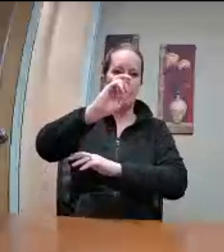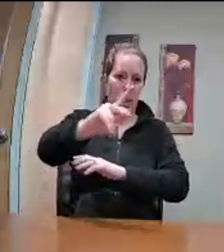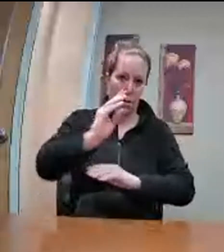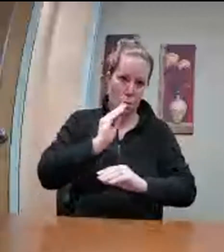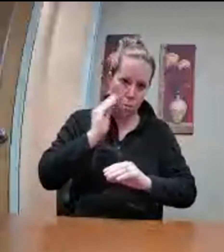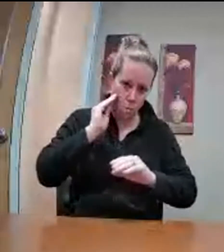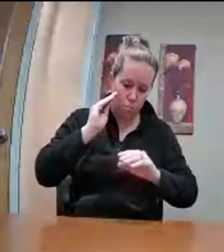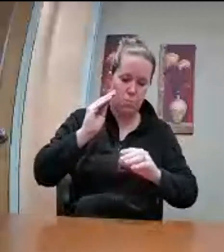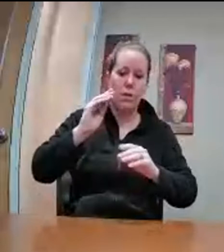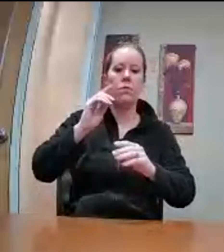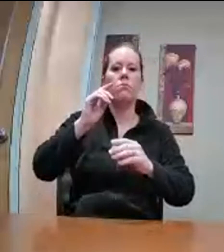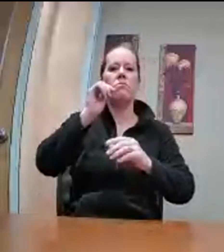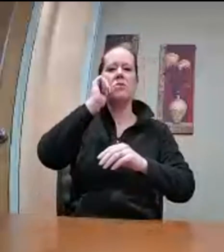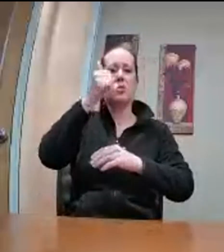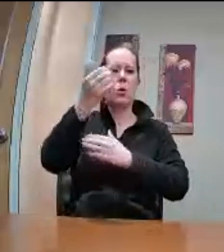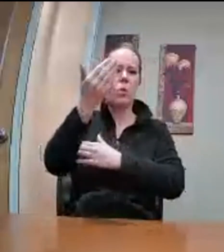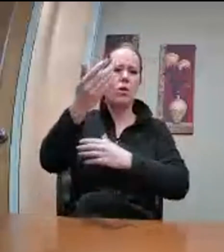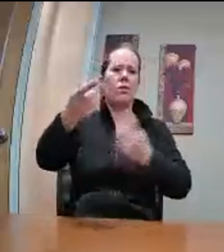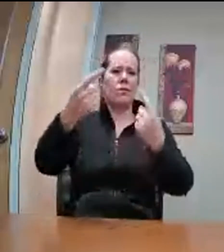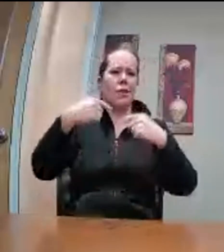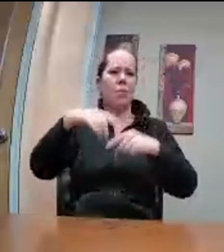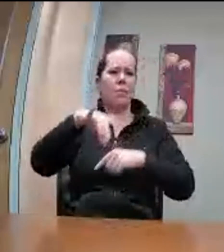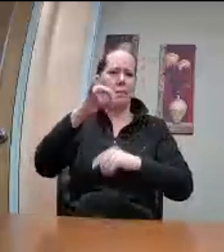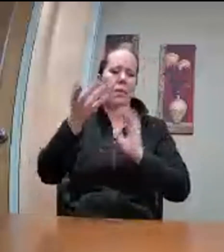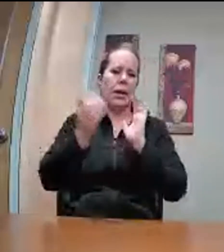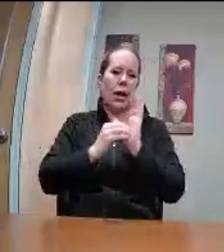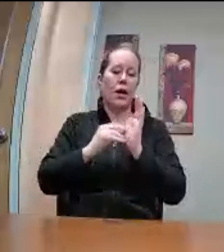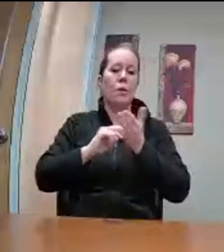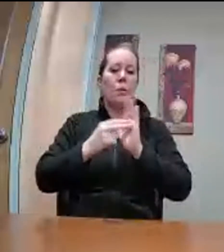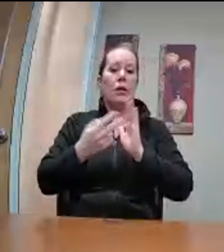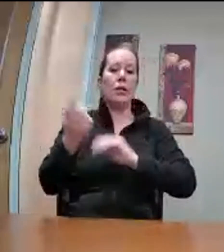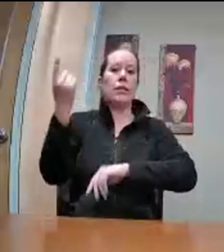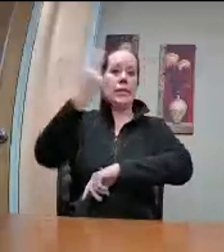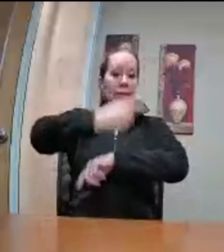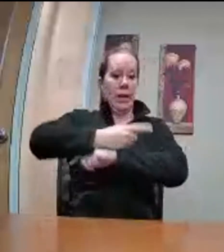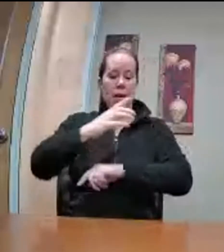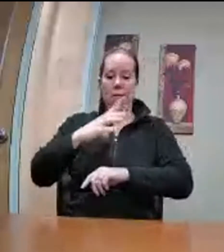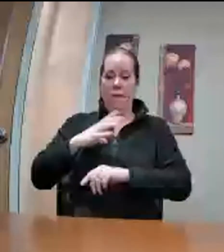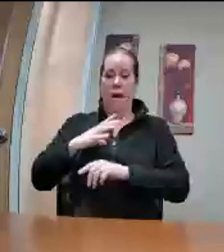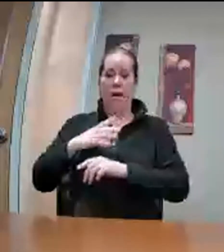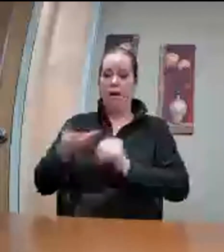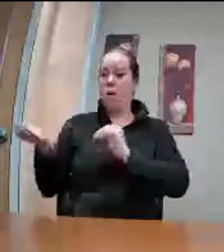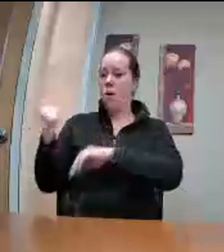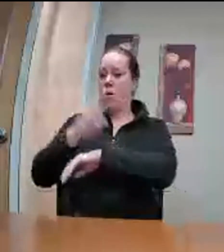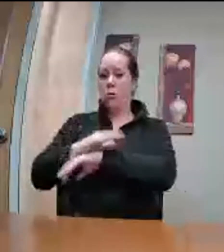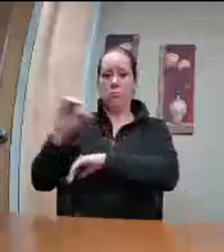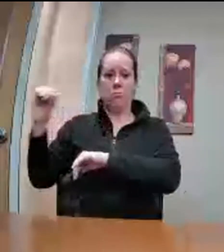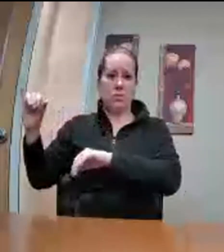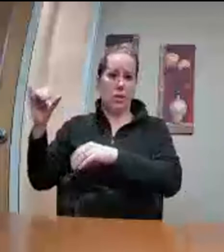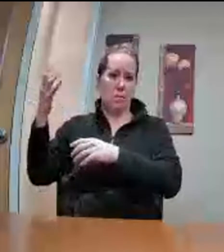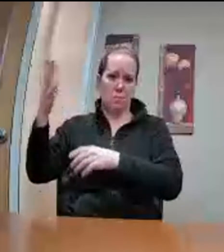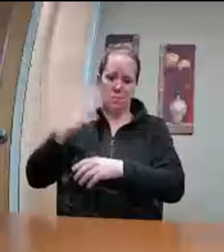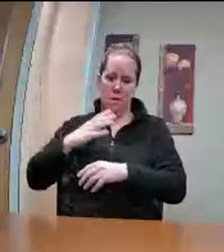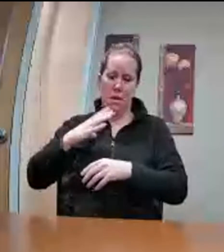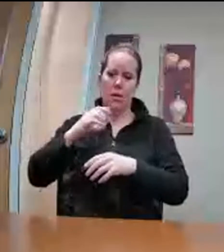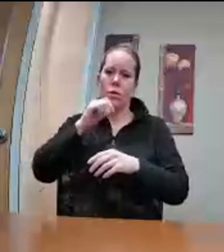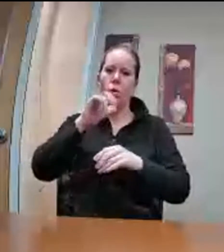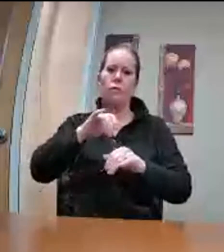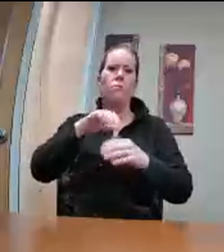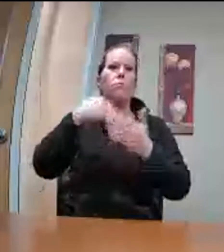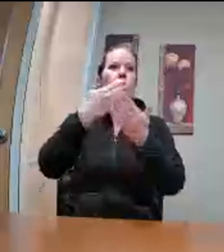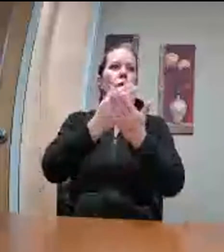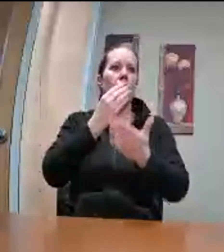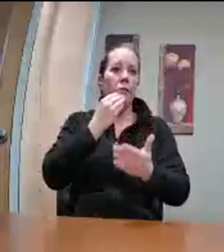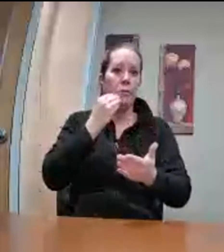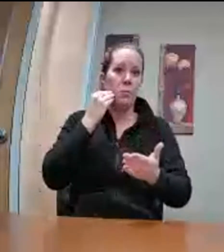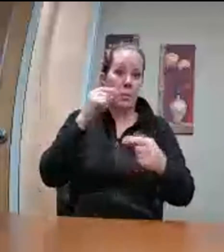So as I said, you can take the resident out for a day, bring them home, and they don't have to go into isolation. If you plan to do this, we